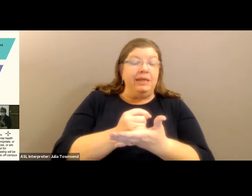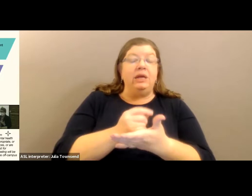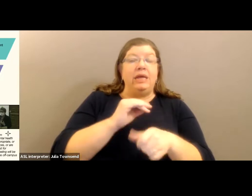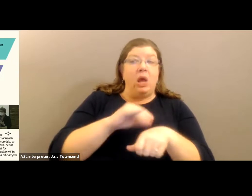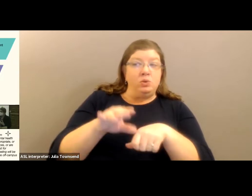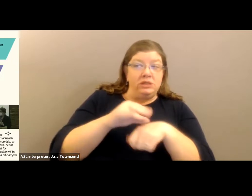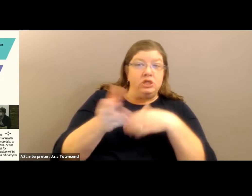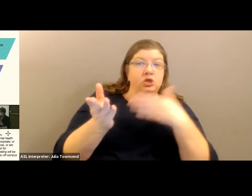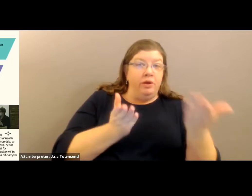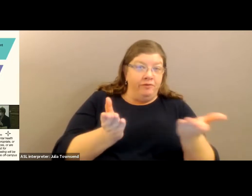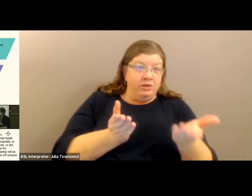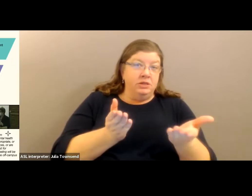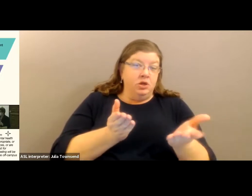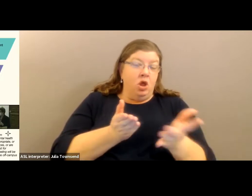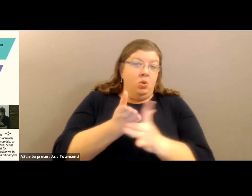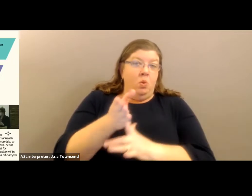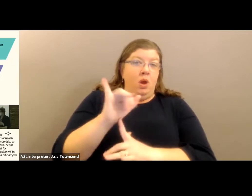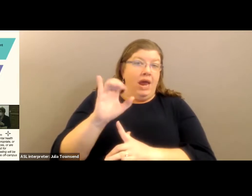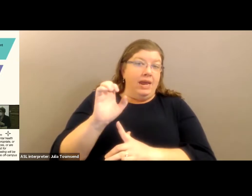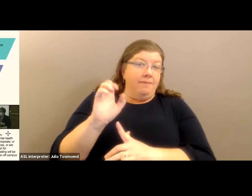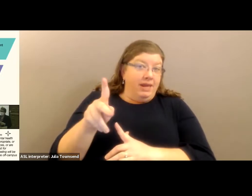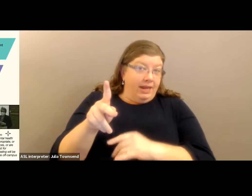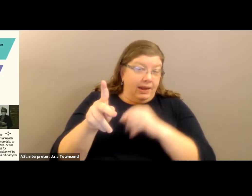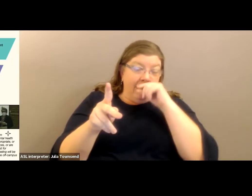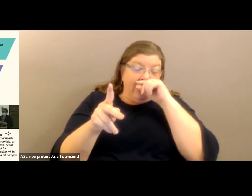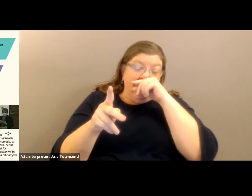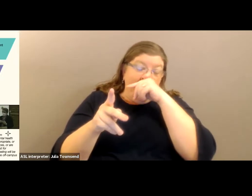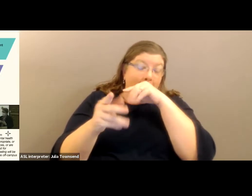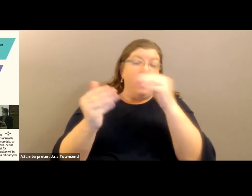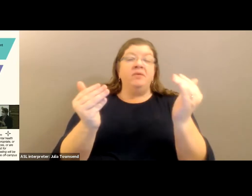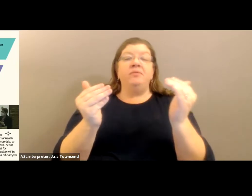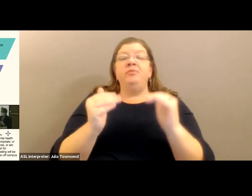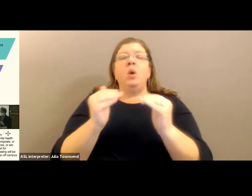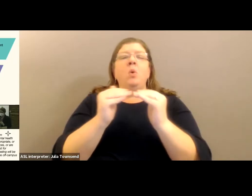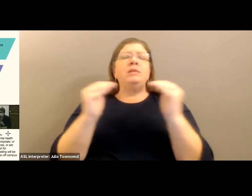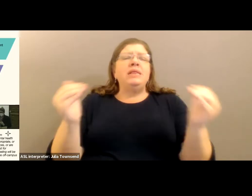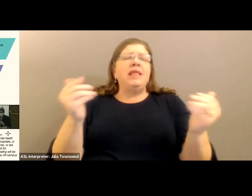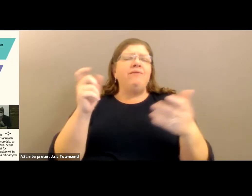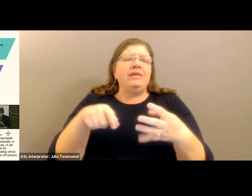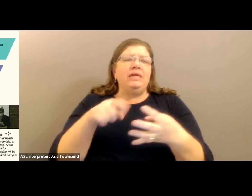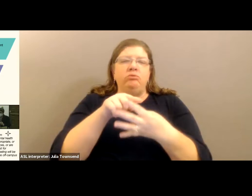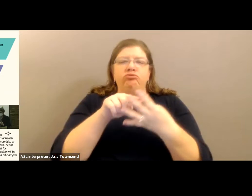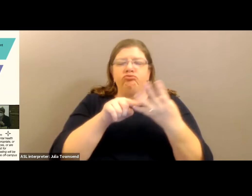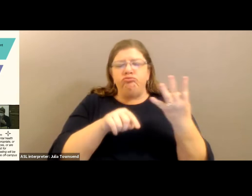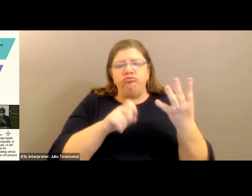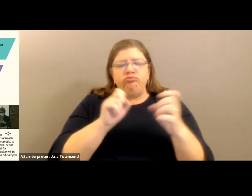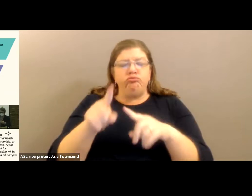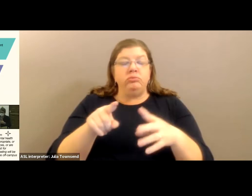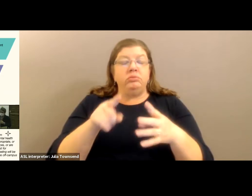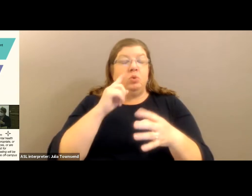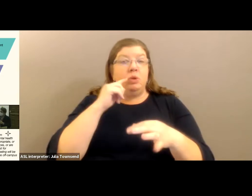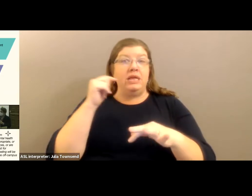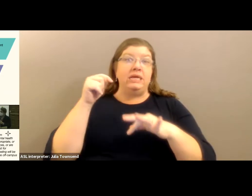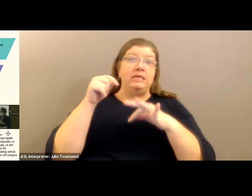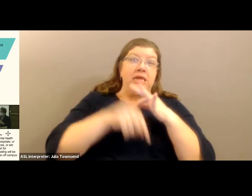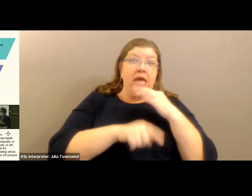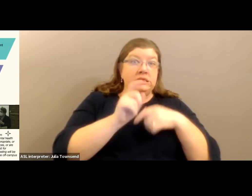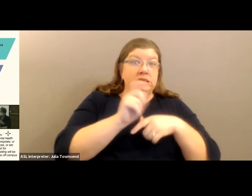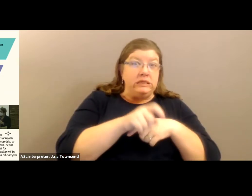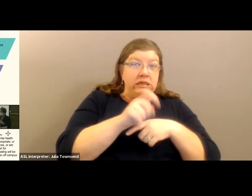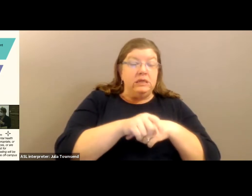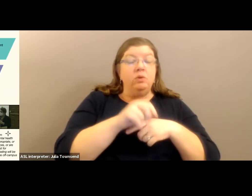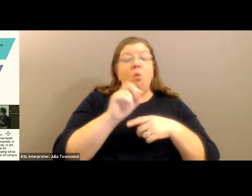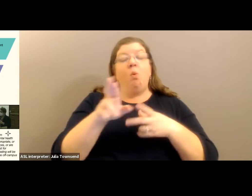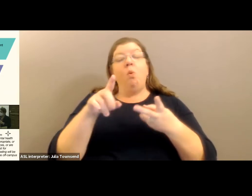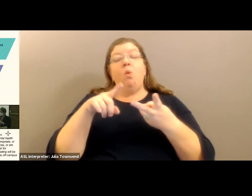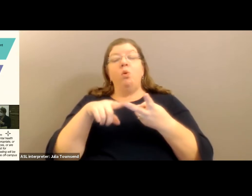counseling services through their IEP? And then really, what's the level of need? Is this a matter of intense need, or is